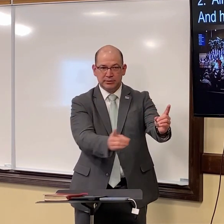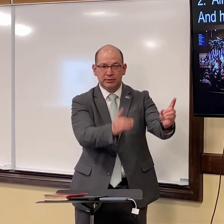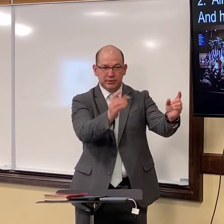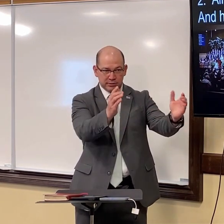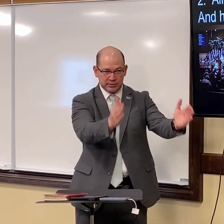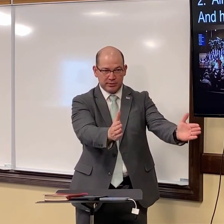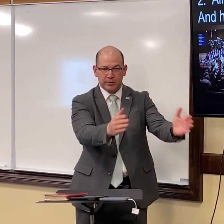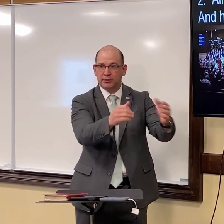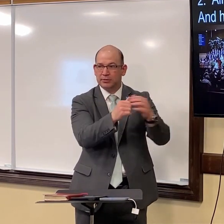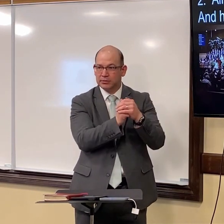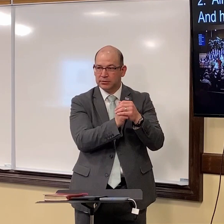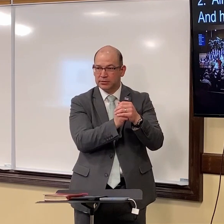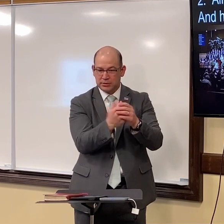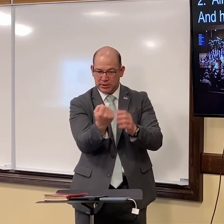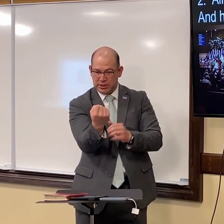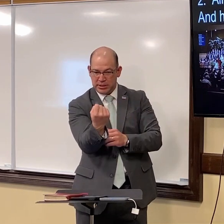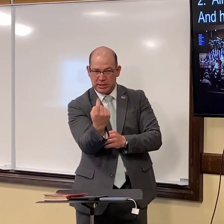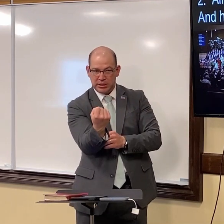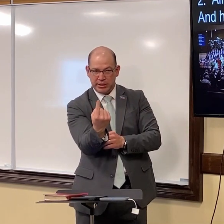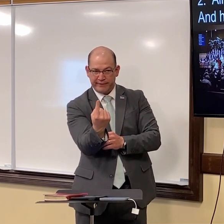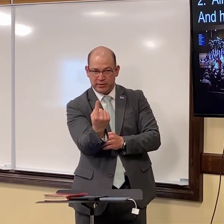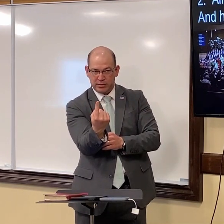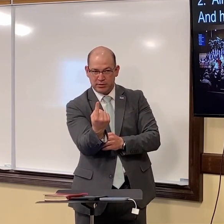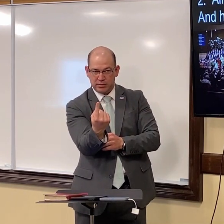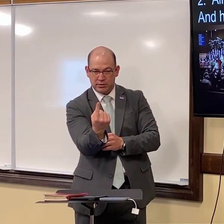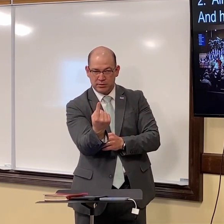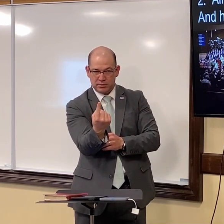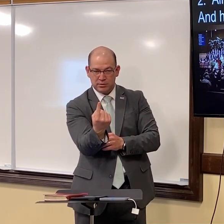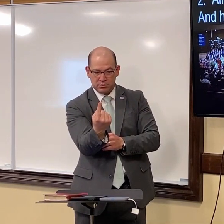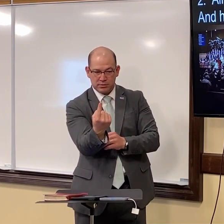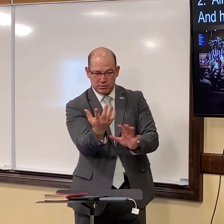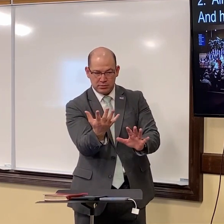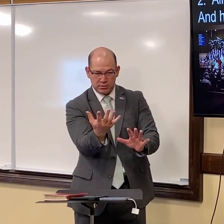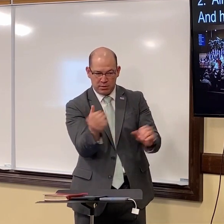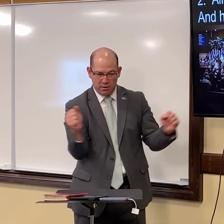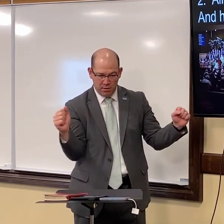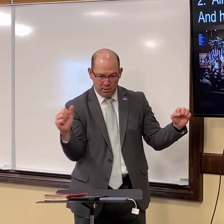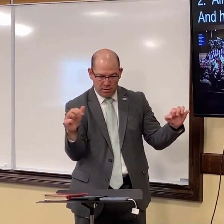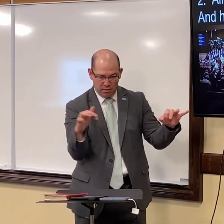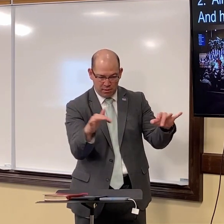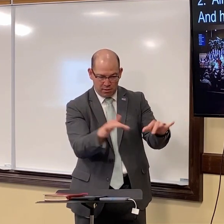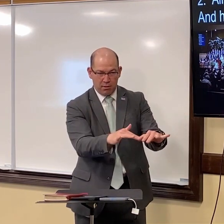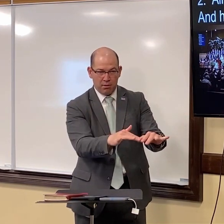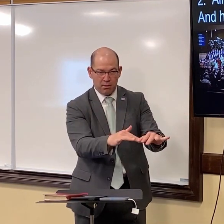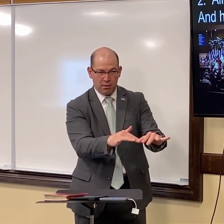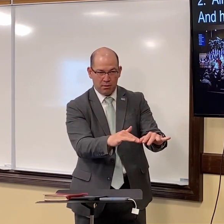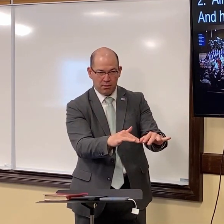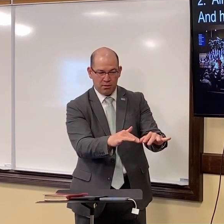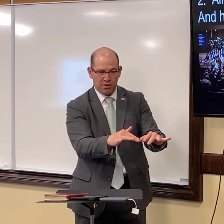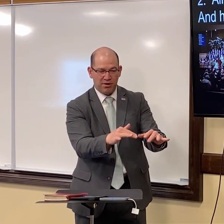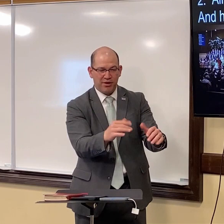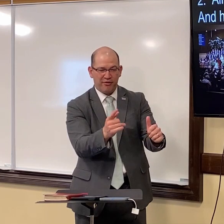You understand the word disciples. There were 11 disciples gathered there.